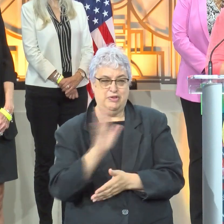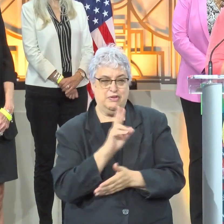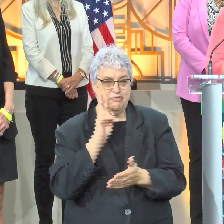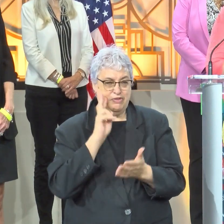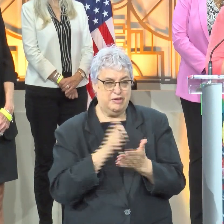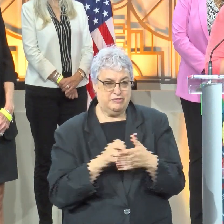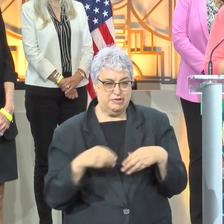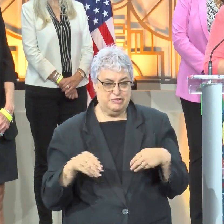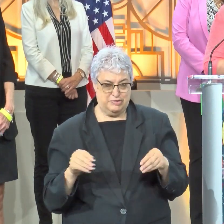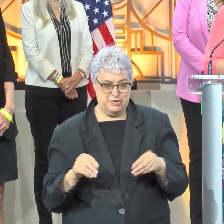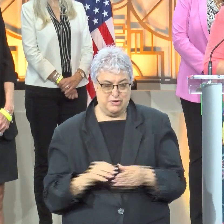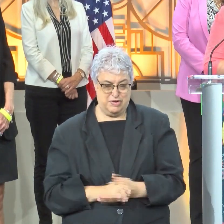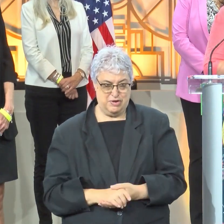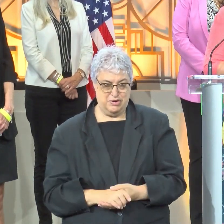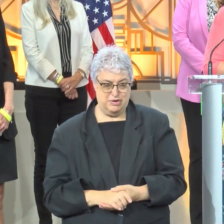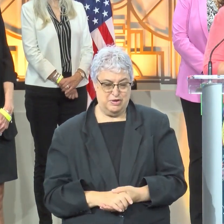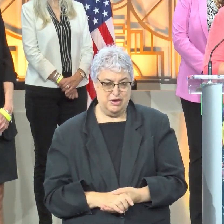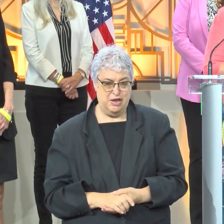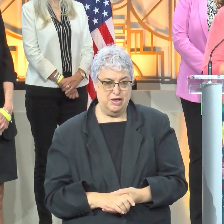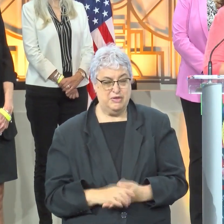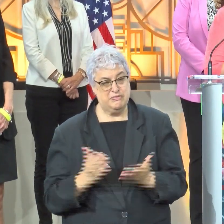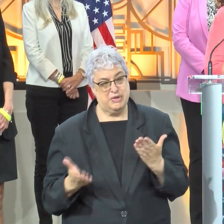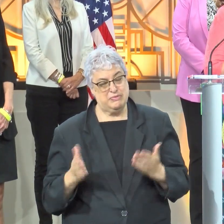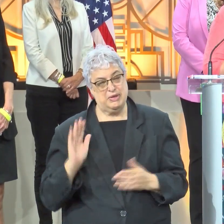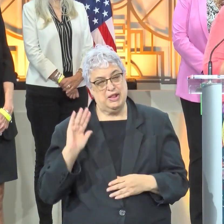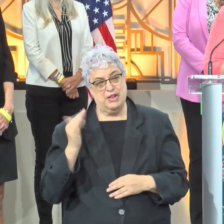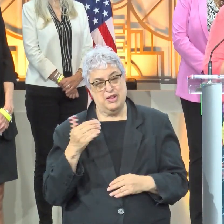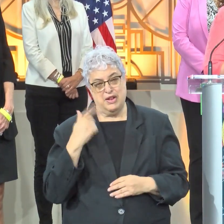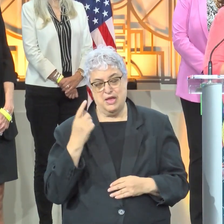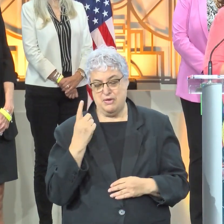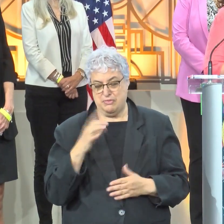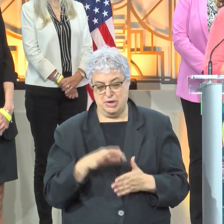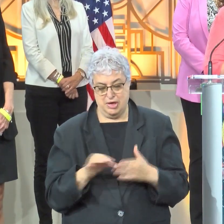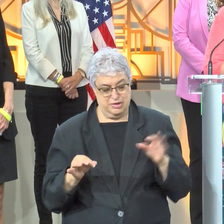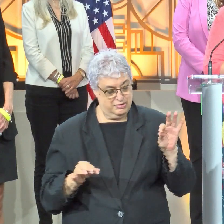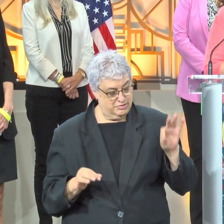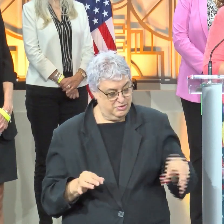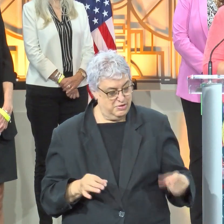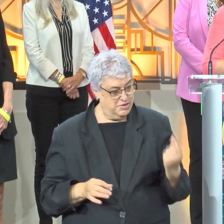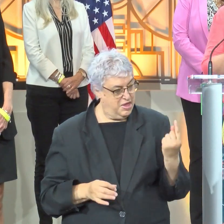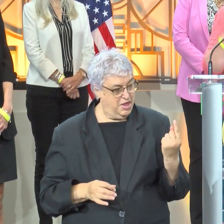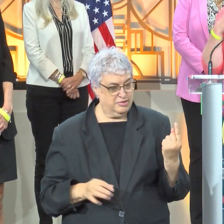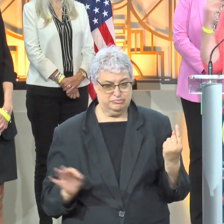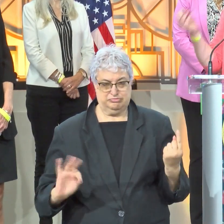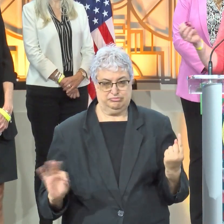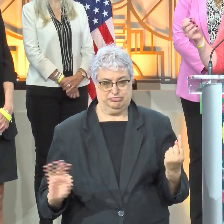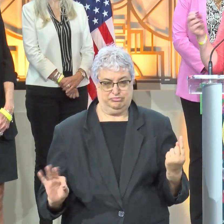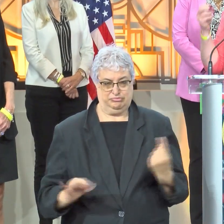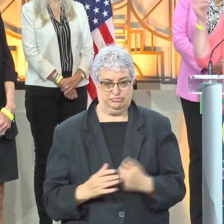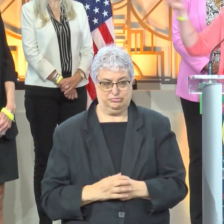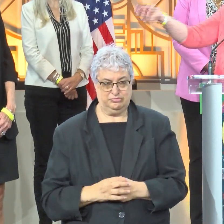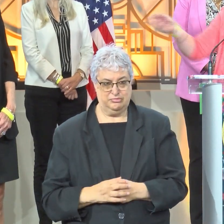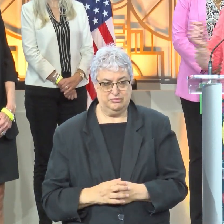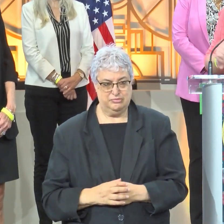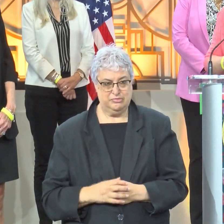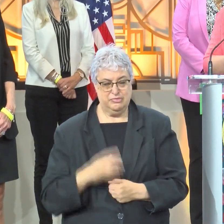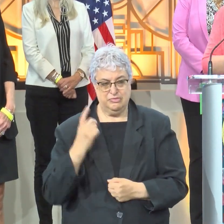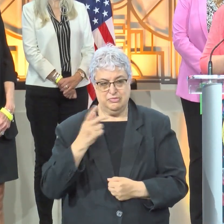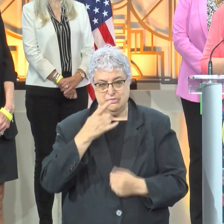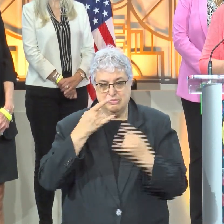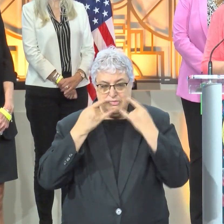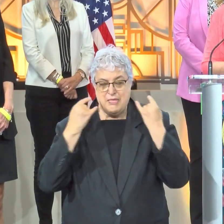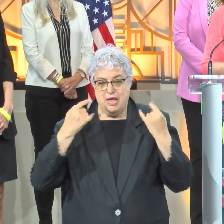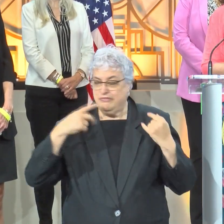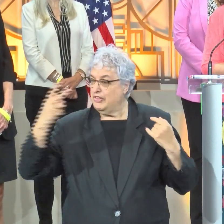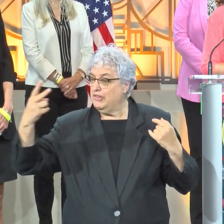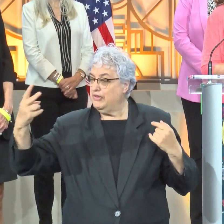store, it might only seem like one glove that hits the ground. It might only seem like just that mask that